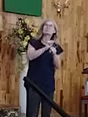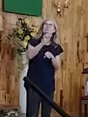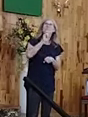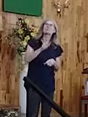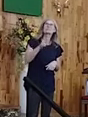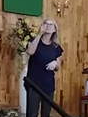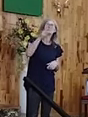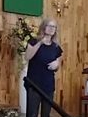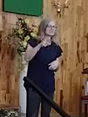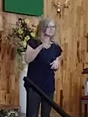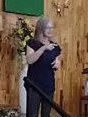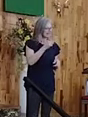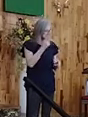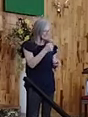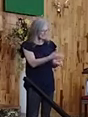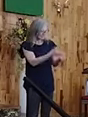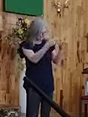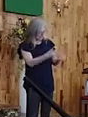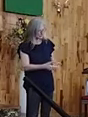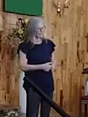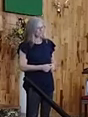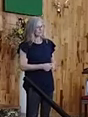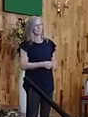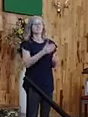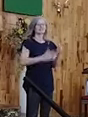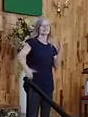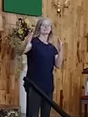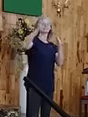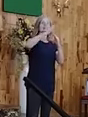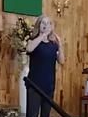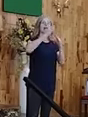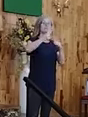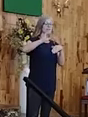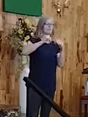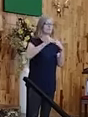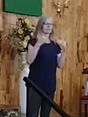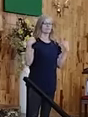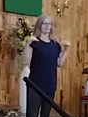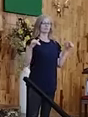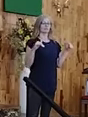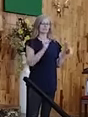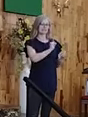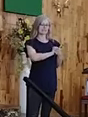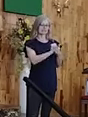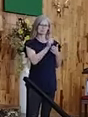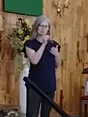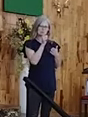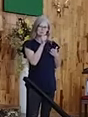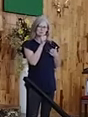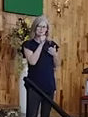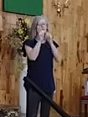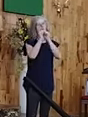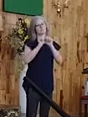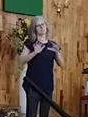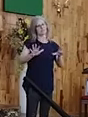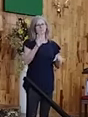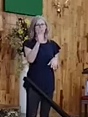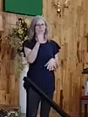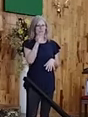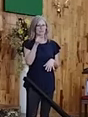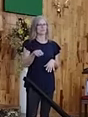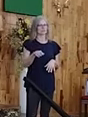And the chief of all the saints, the queen of all the angels and saints, is the Blessed Mother. And